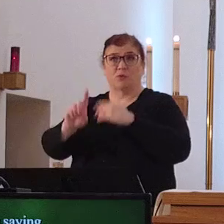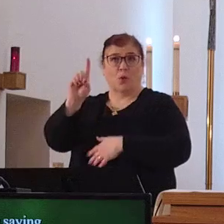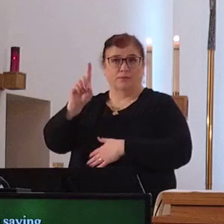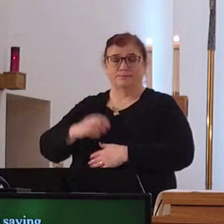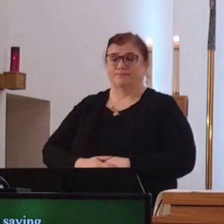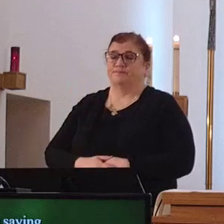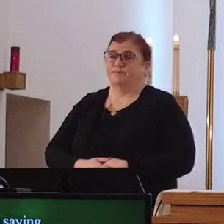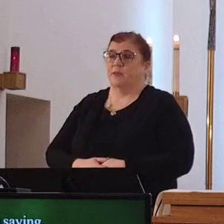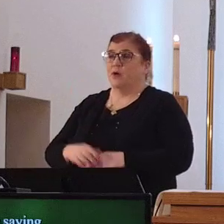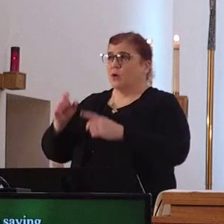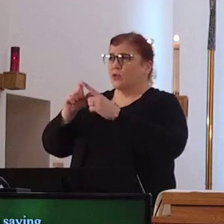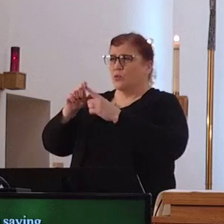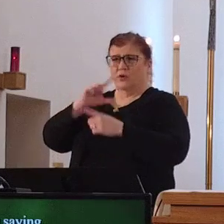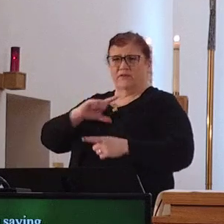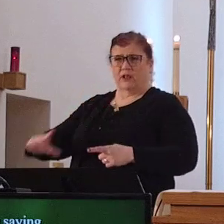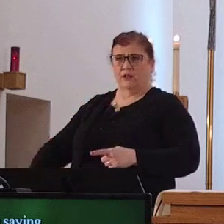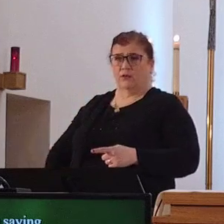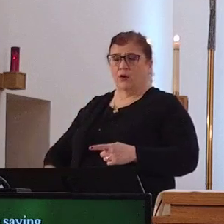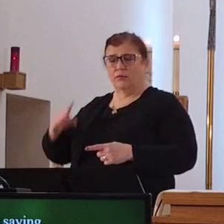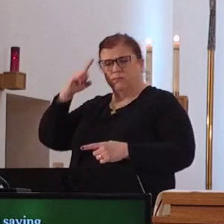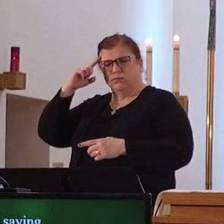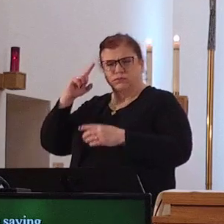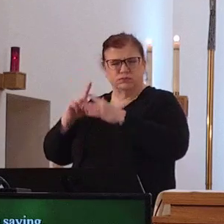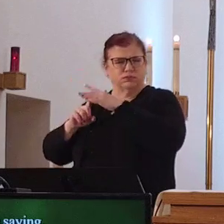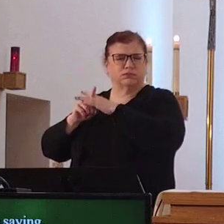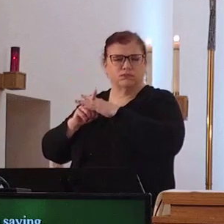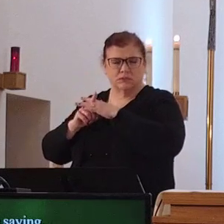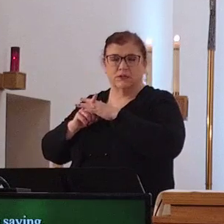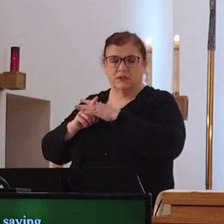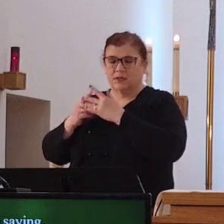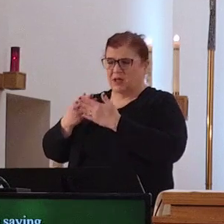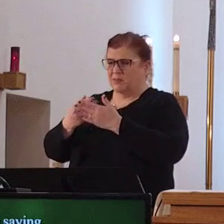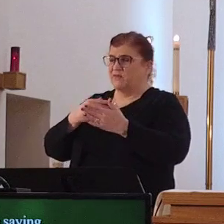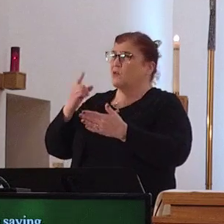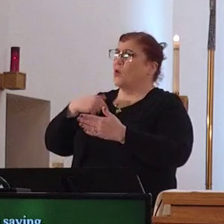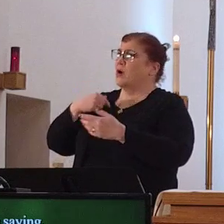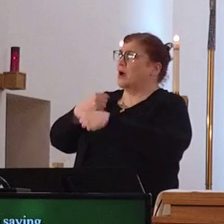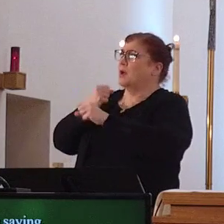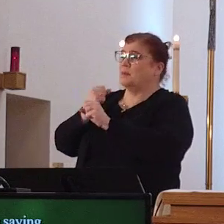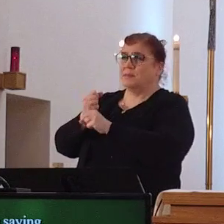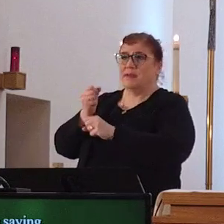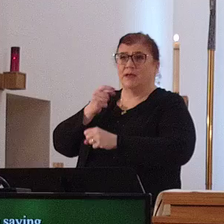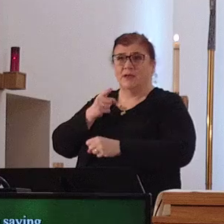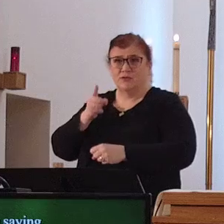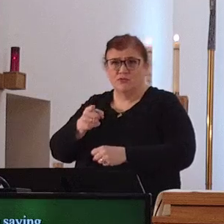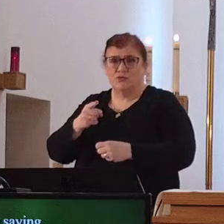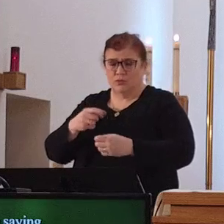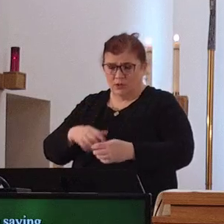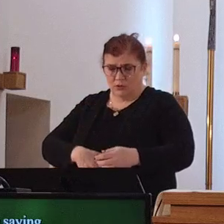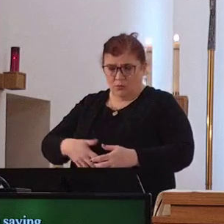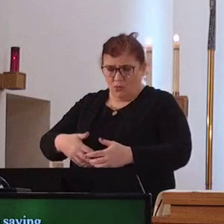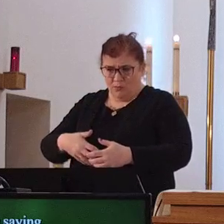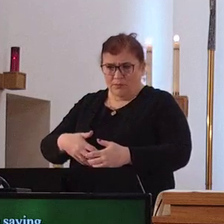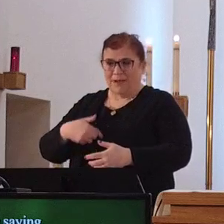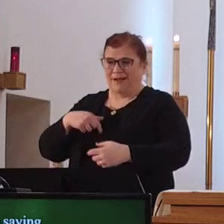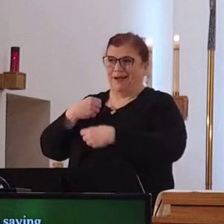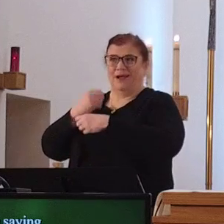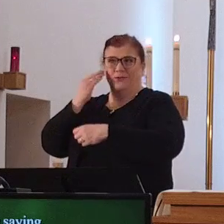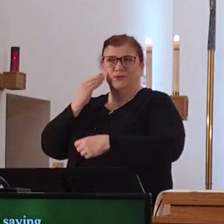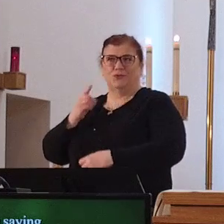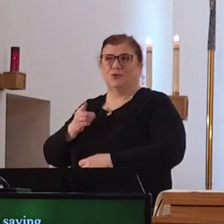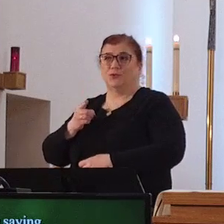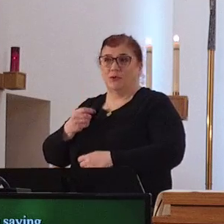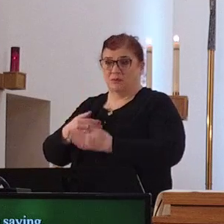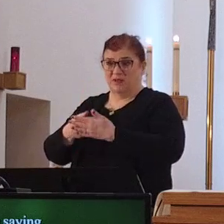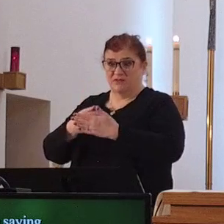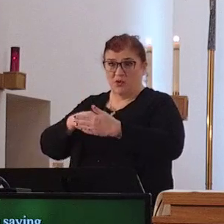Now the word of the Lord came to me saying, "Before I formed you in the womb, I knew you. And before you were born,